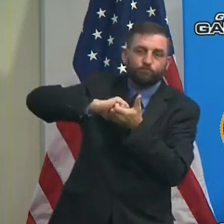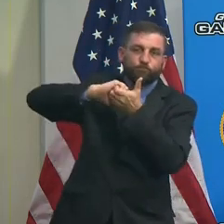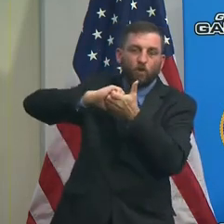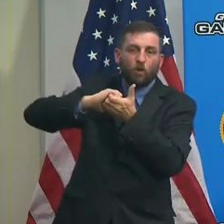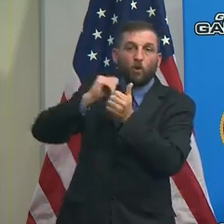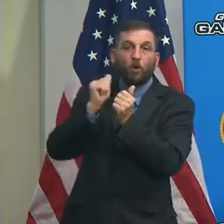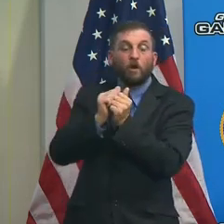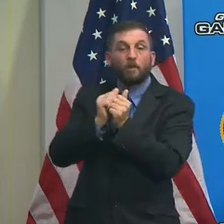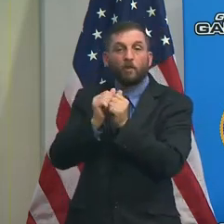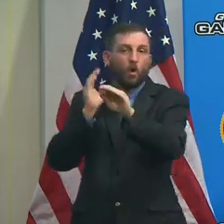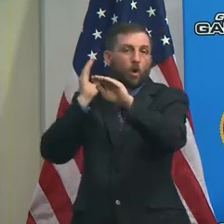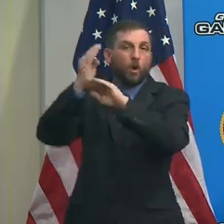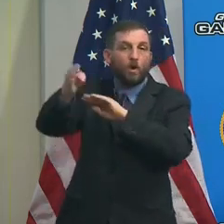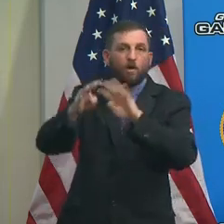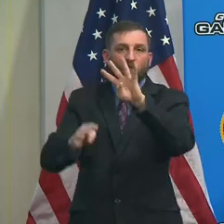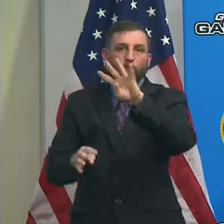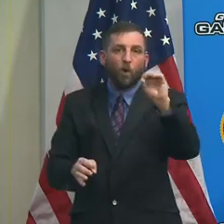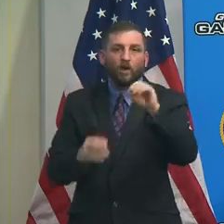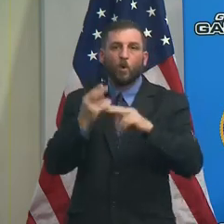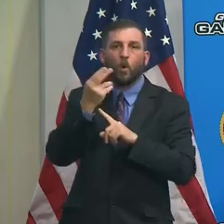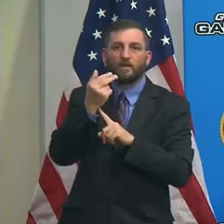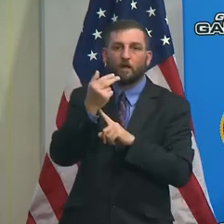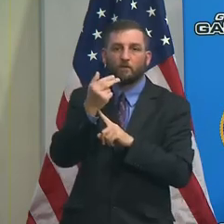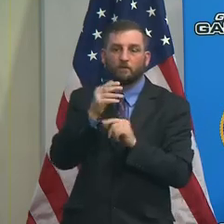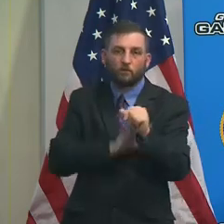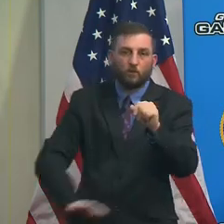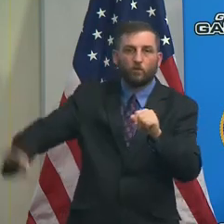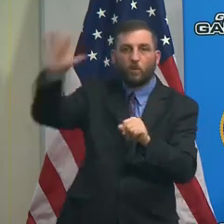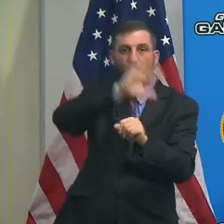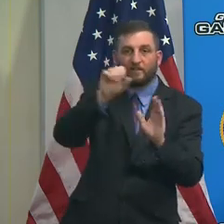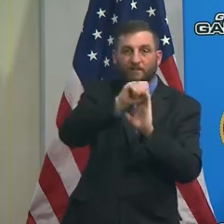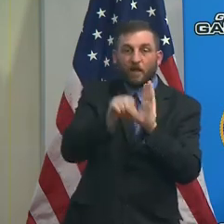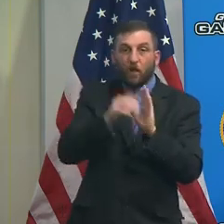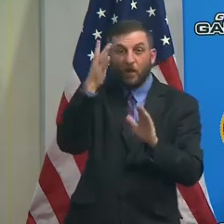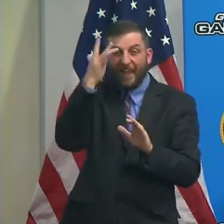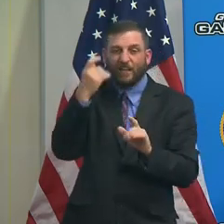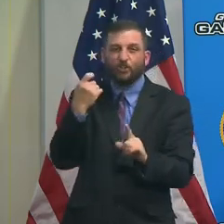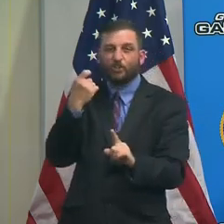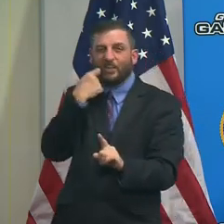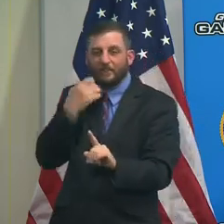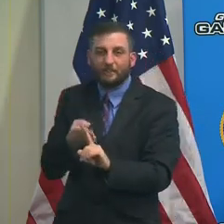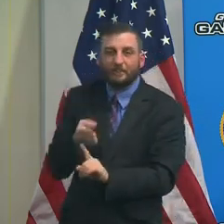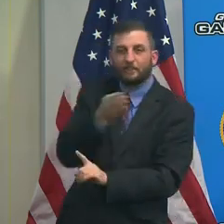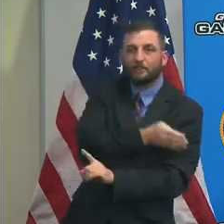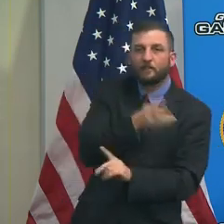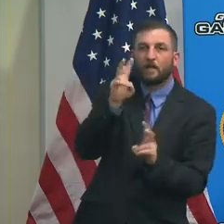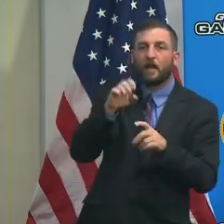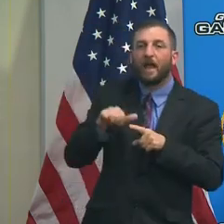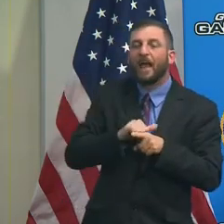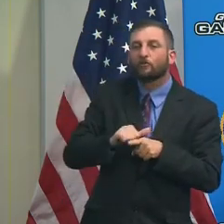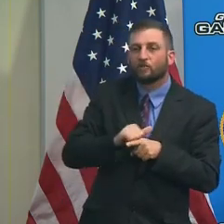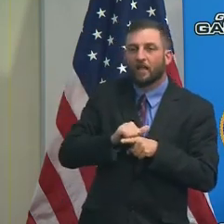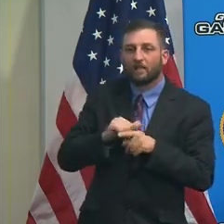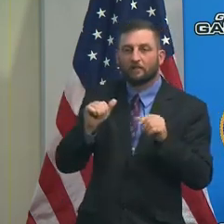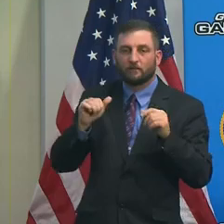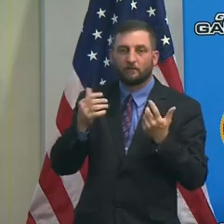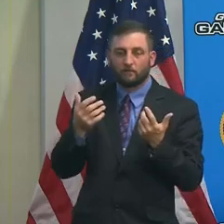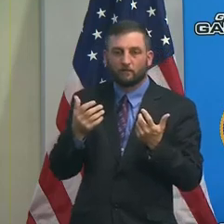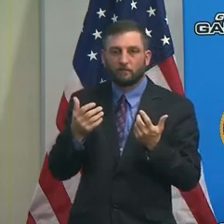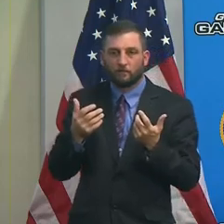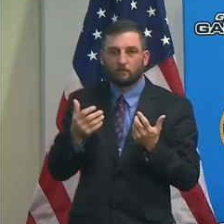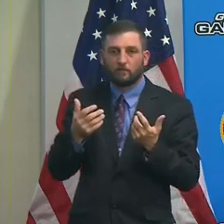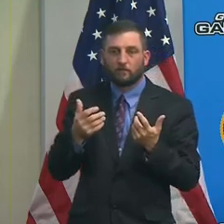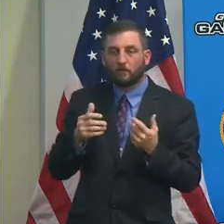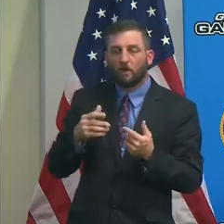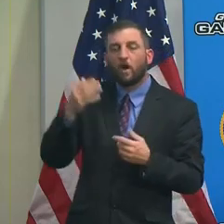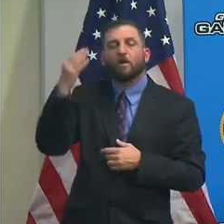40 hotels across the state because we just went through this exercise. And I'm not going to tell you that there aren't